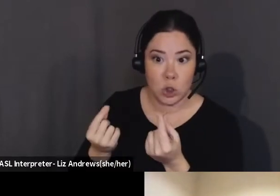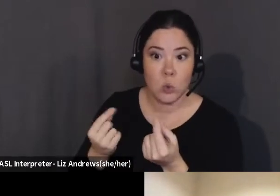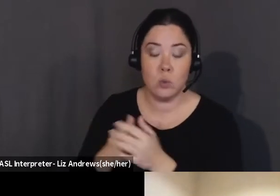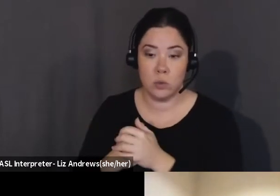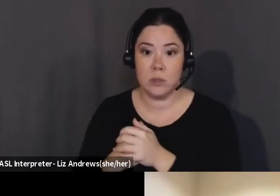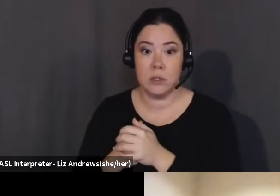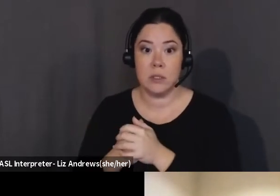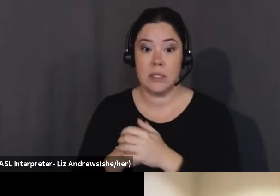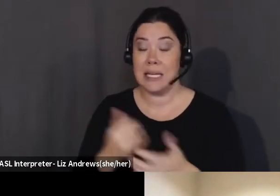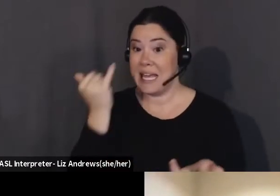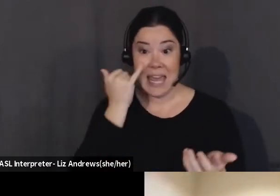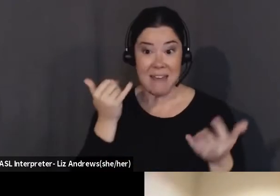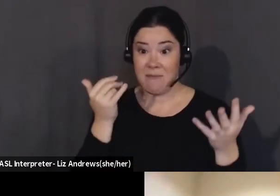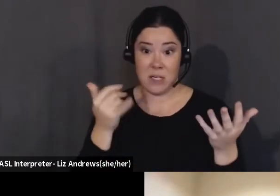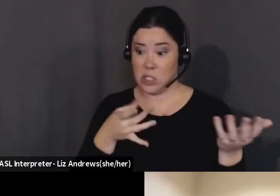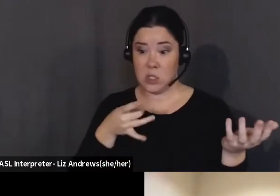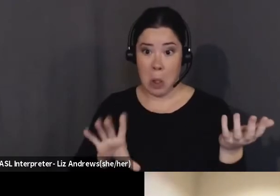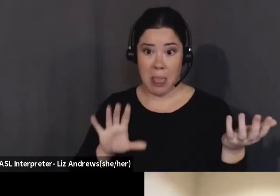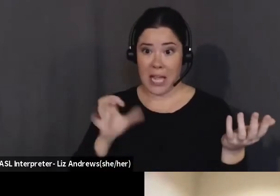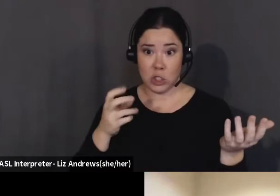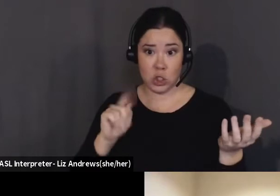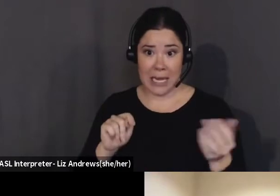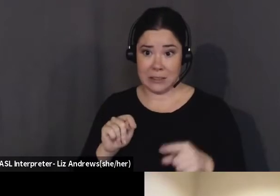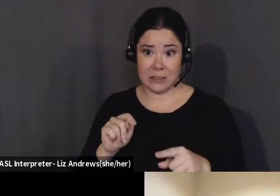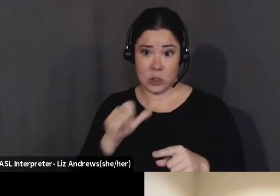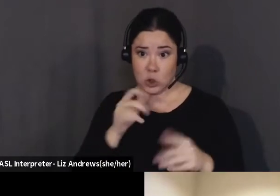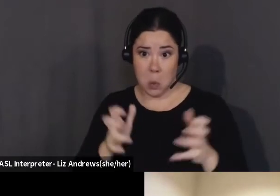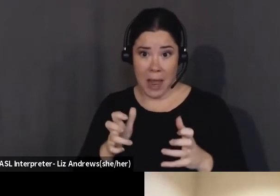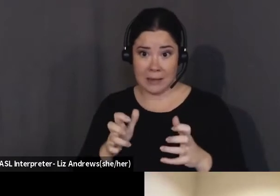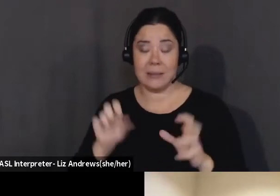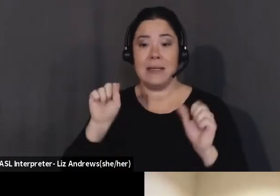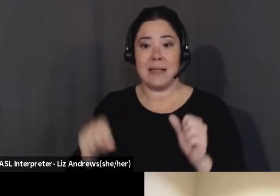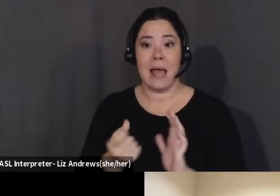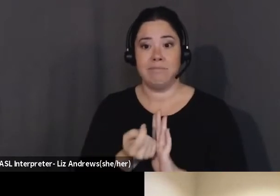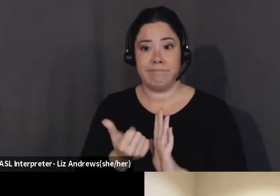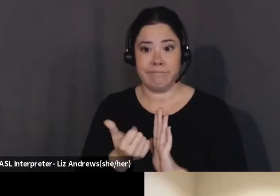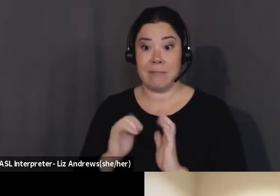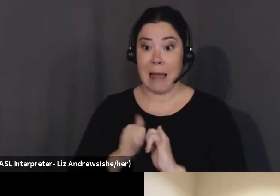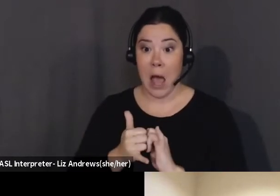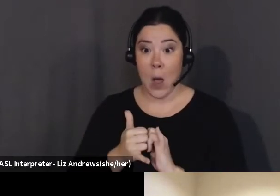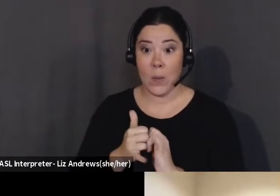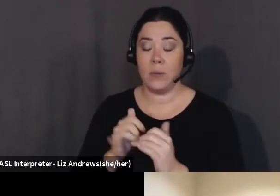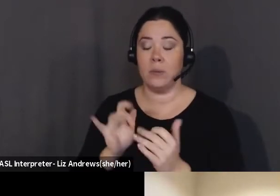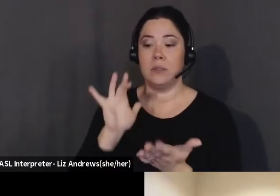the chat feature off, if you are using a screen reader, you can do that by pressing